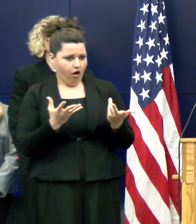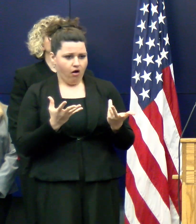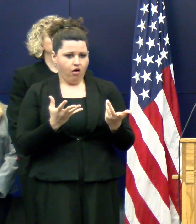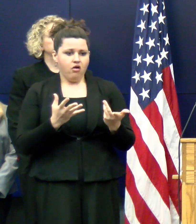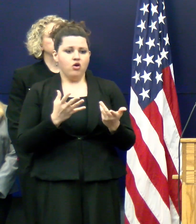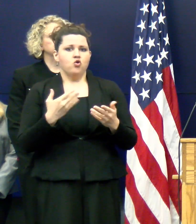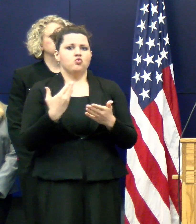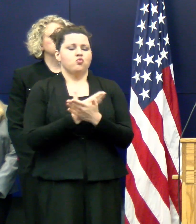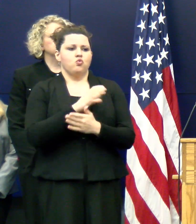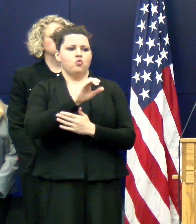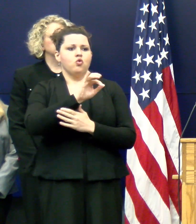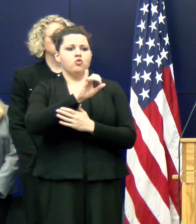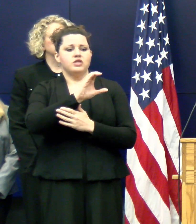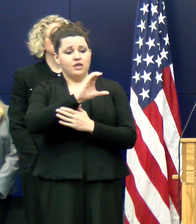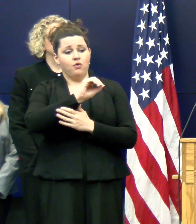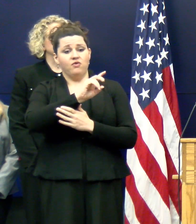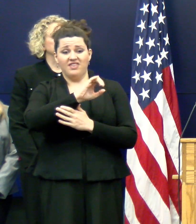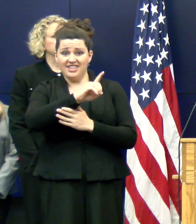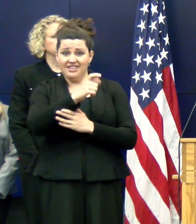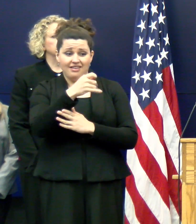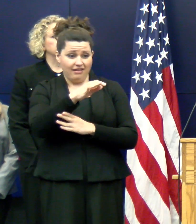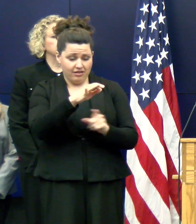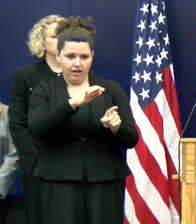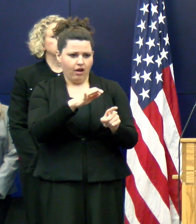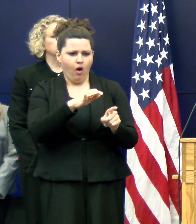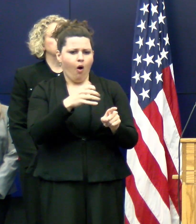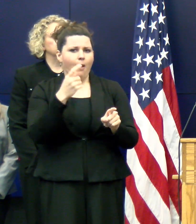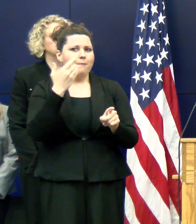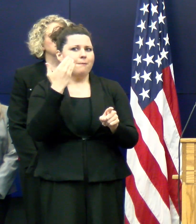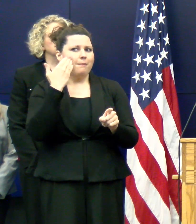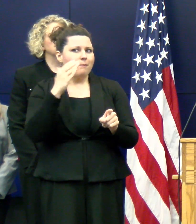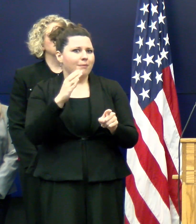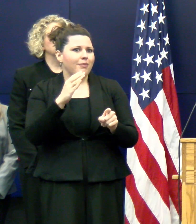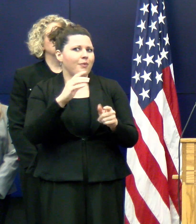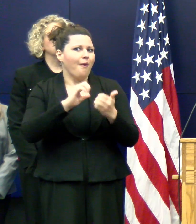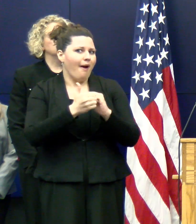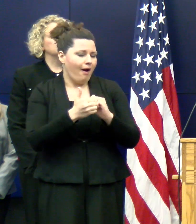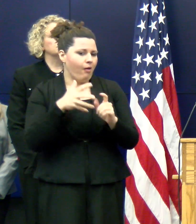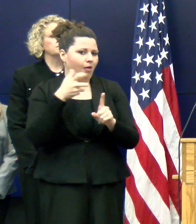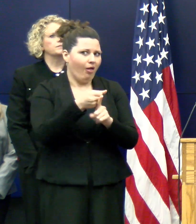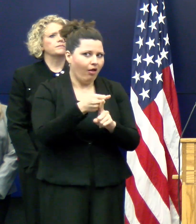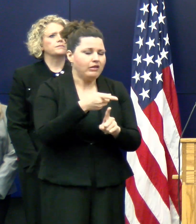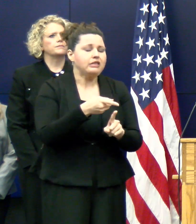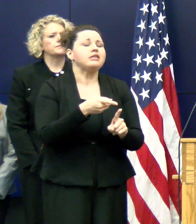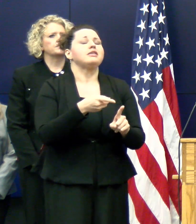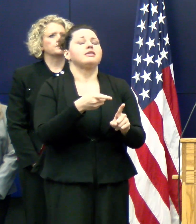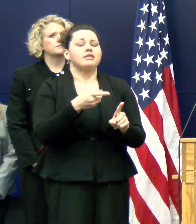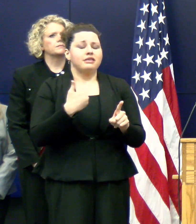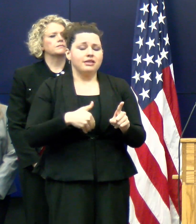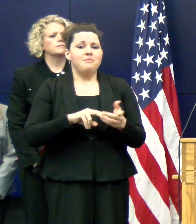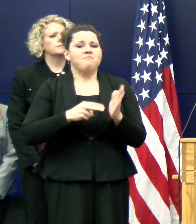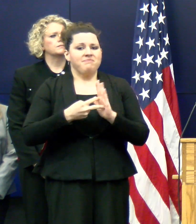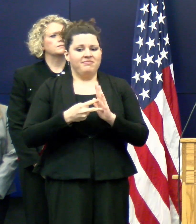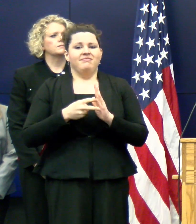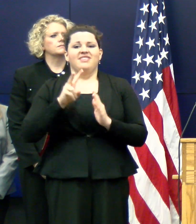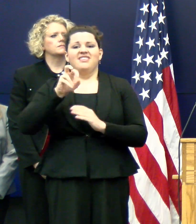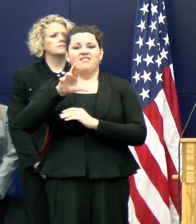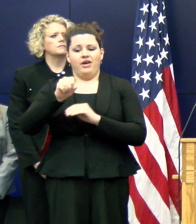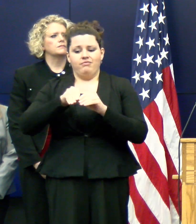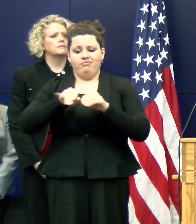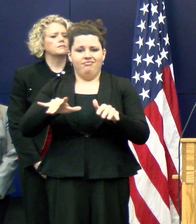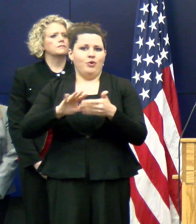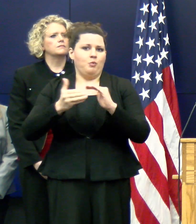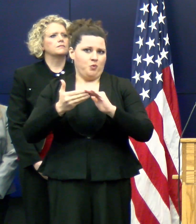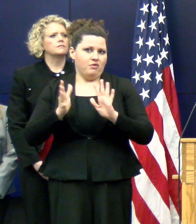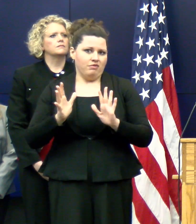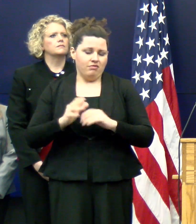to a known risk factor, like travel on a cruise or a confirmed case, this will indicate that there's spread of the virus in our